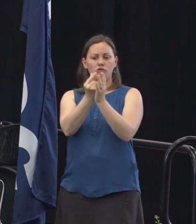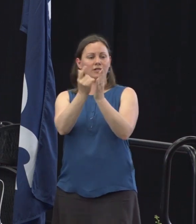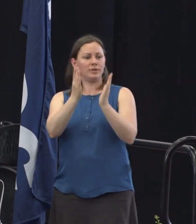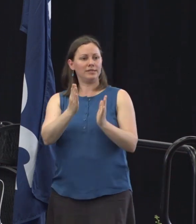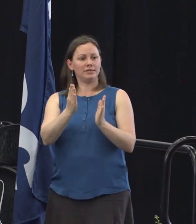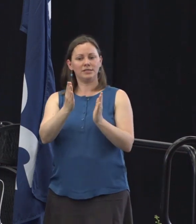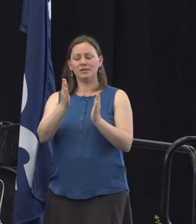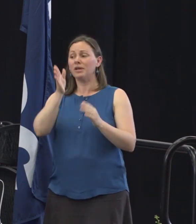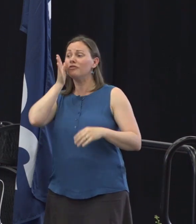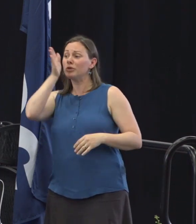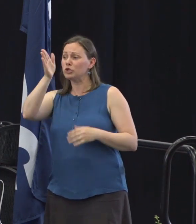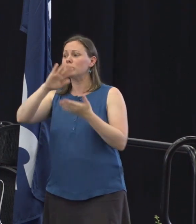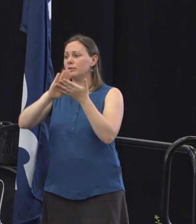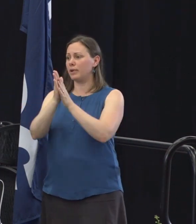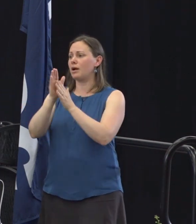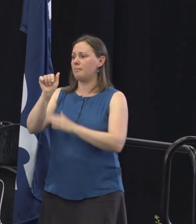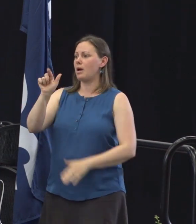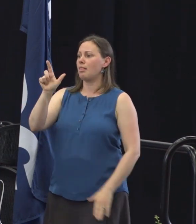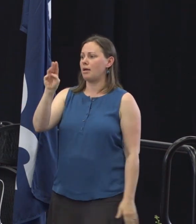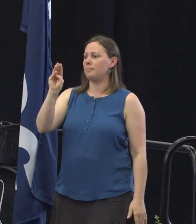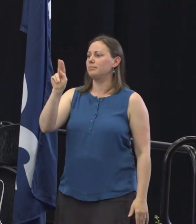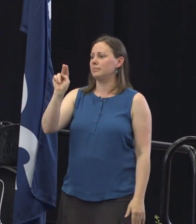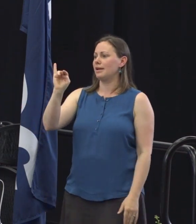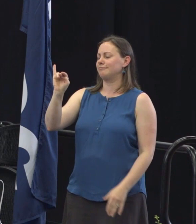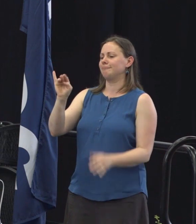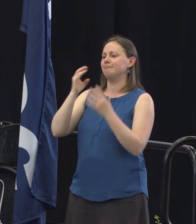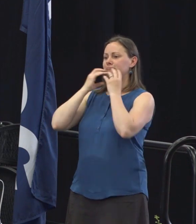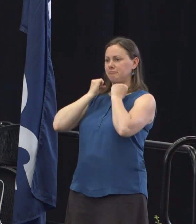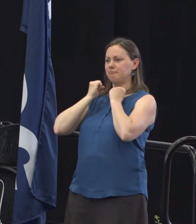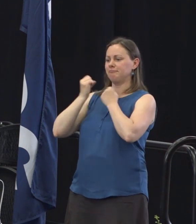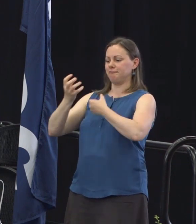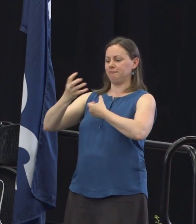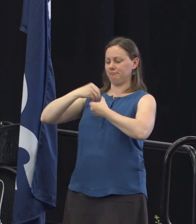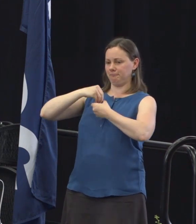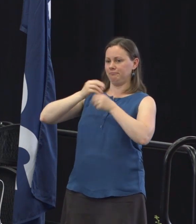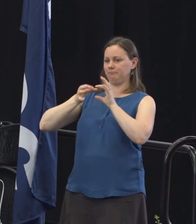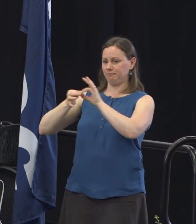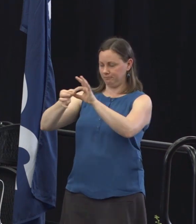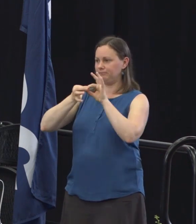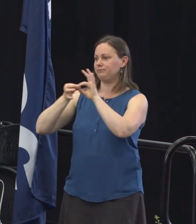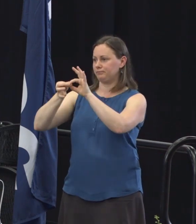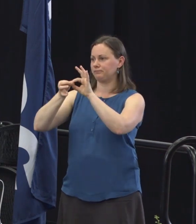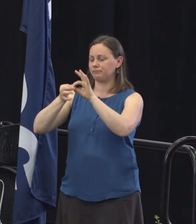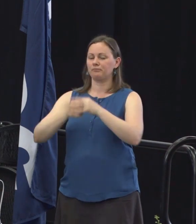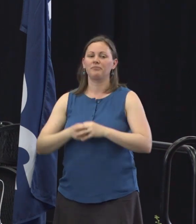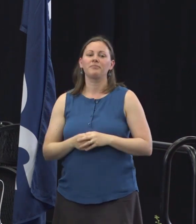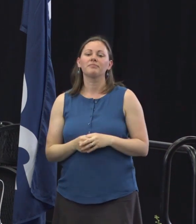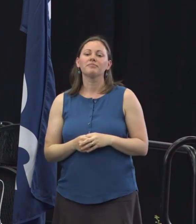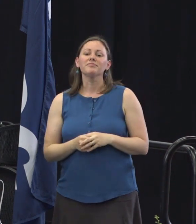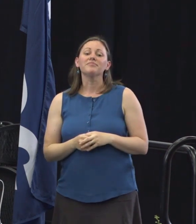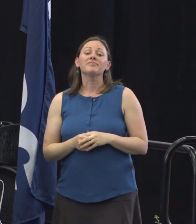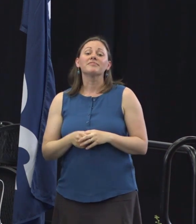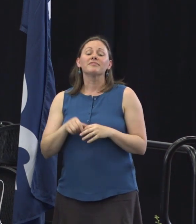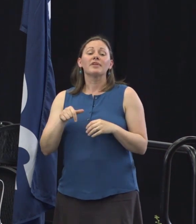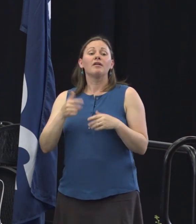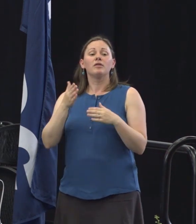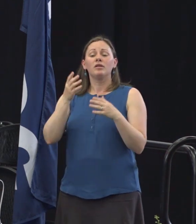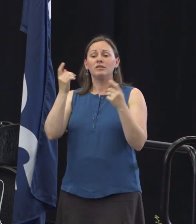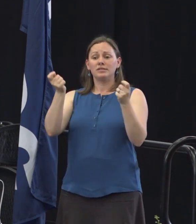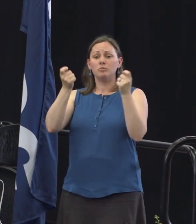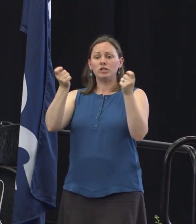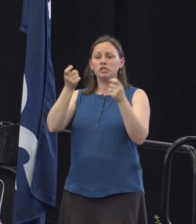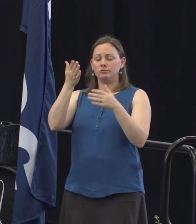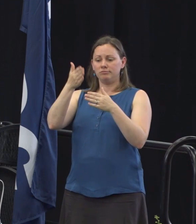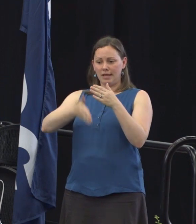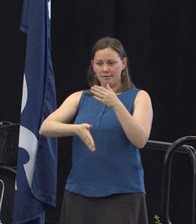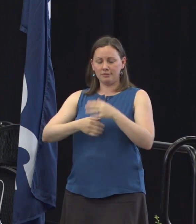you're going to be NSC, Nova Scotia Community College alumni. This brings us to the end of today's convocation proceedings.